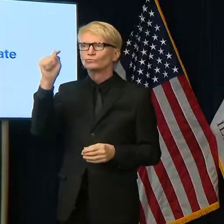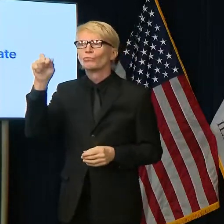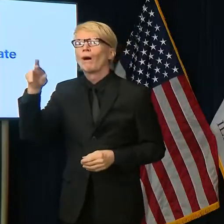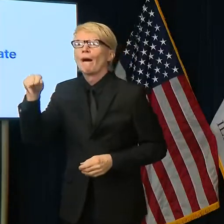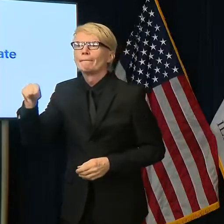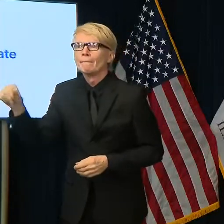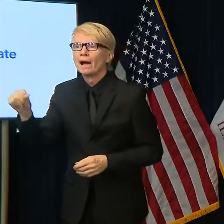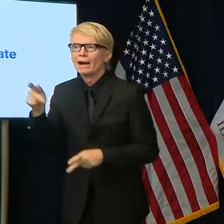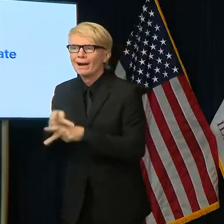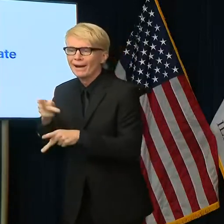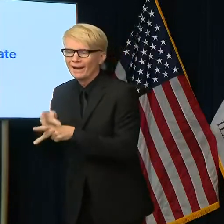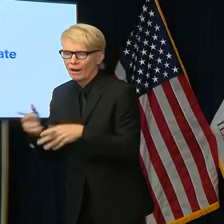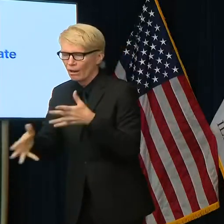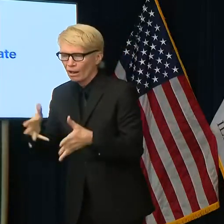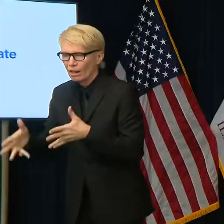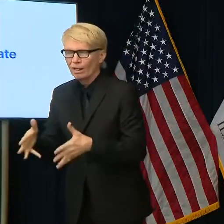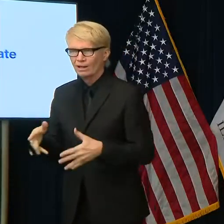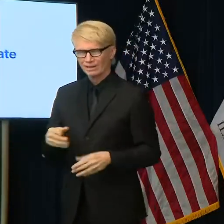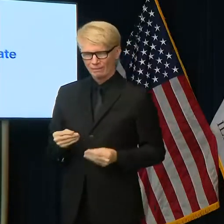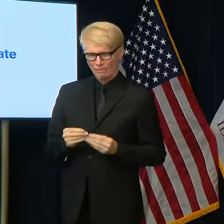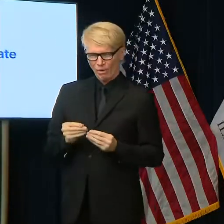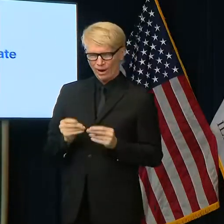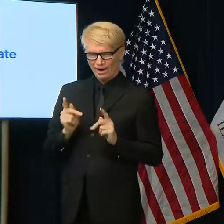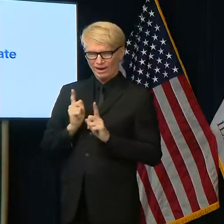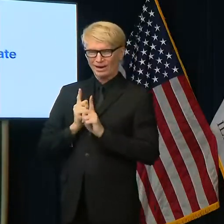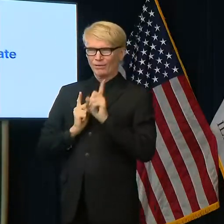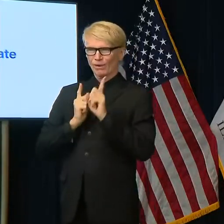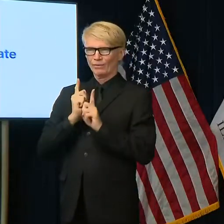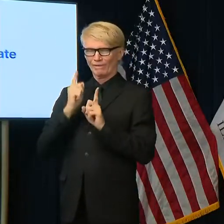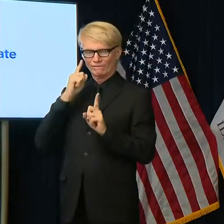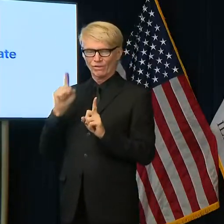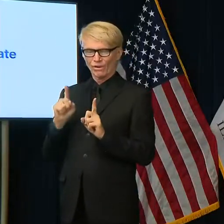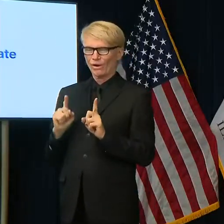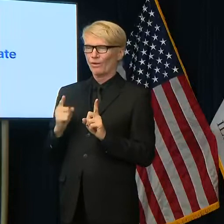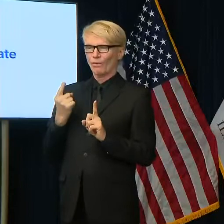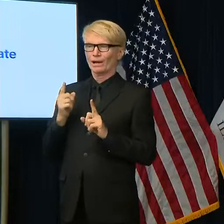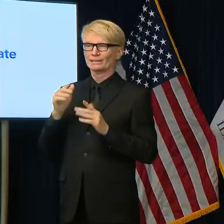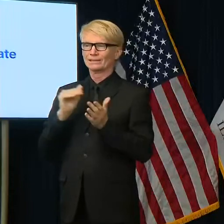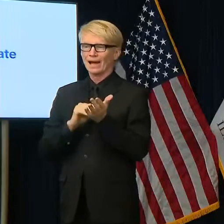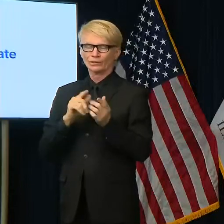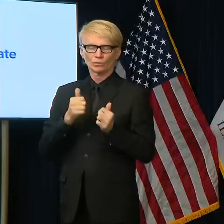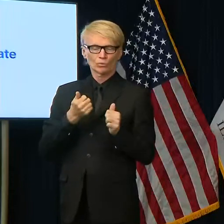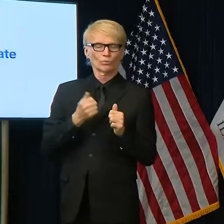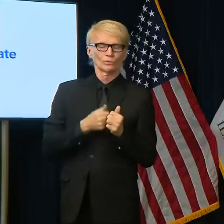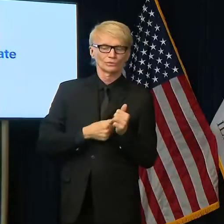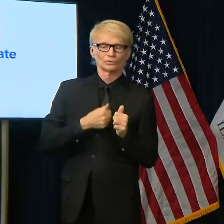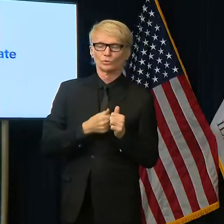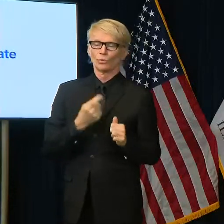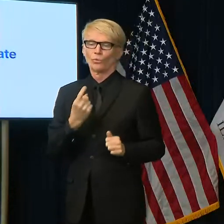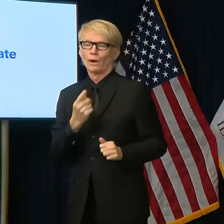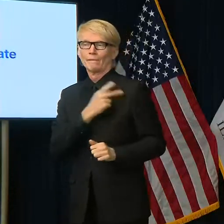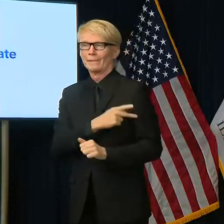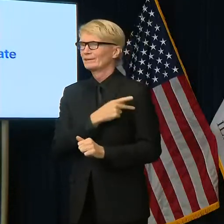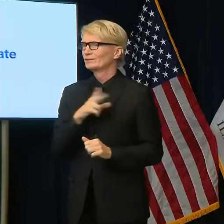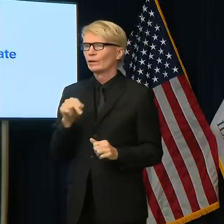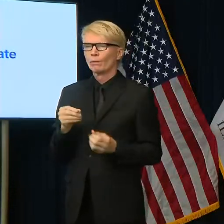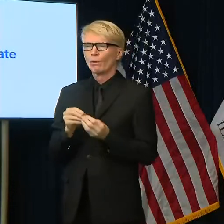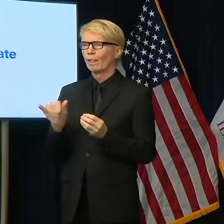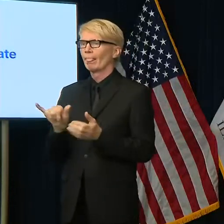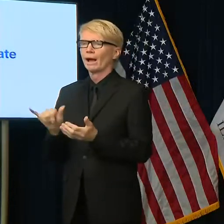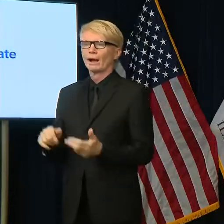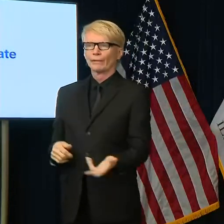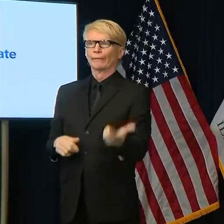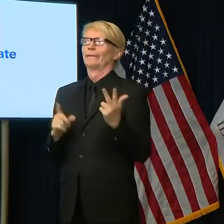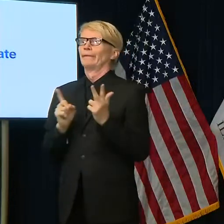as great as it would be if you could do 1-to-1 or 1-to-2. So all of us have a vested interest in trying to protect